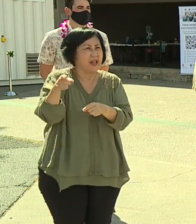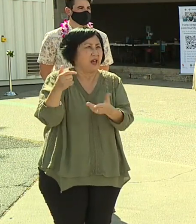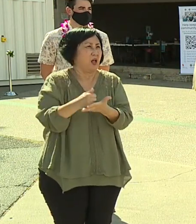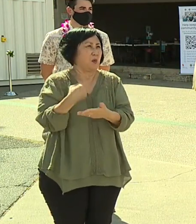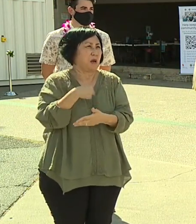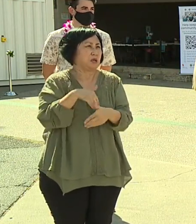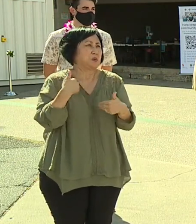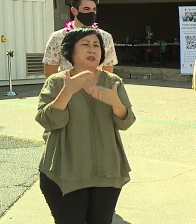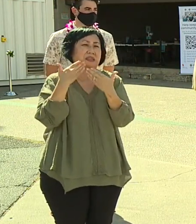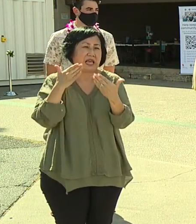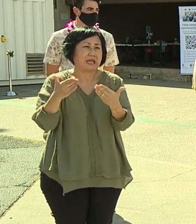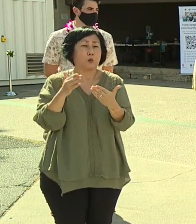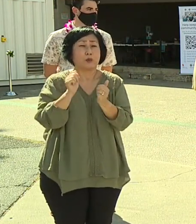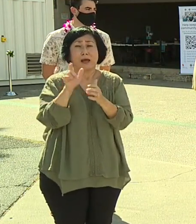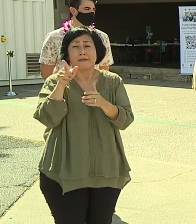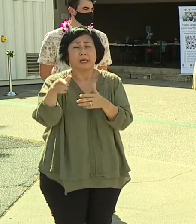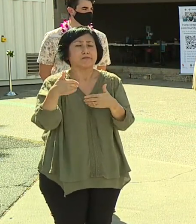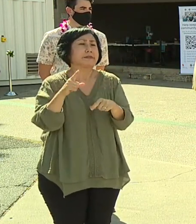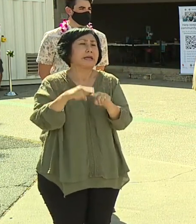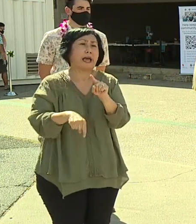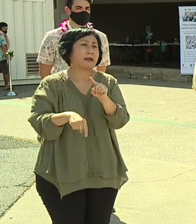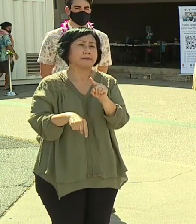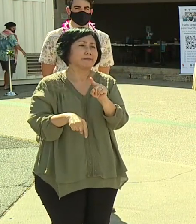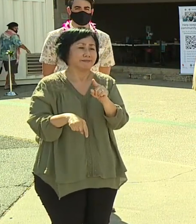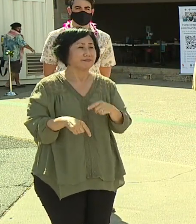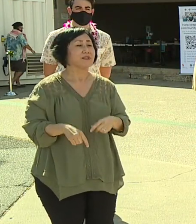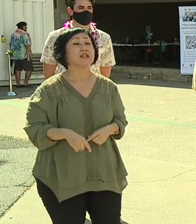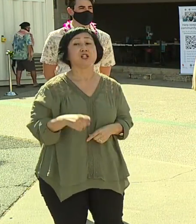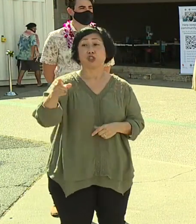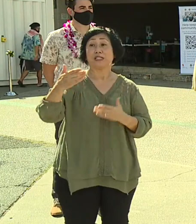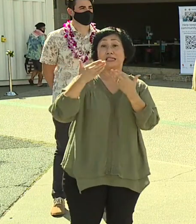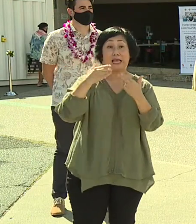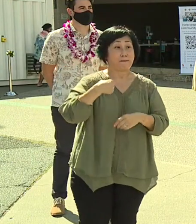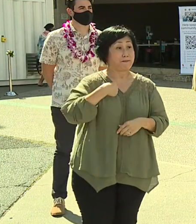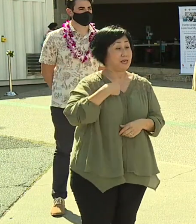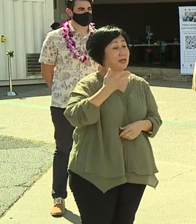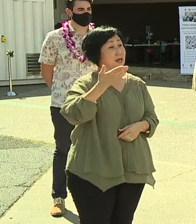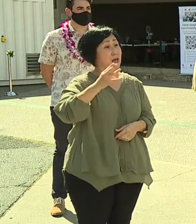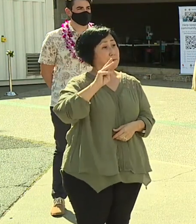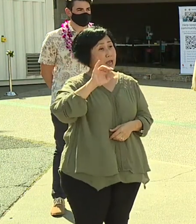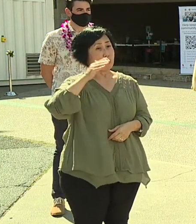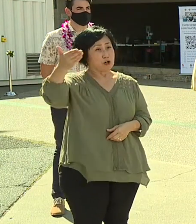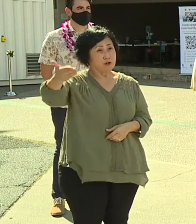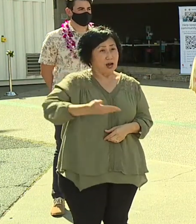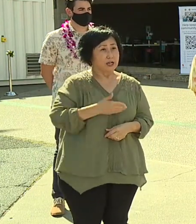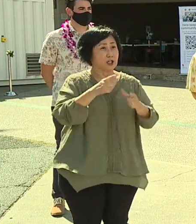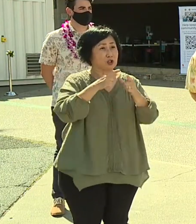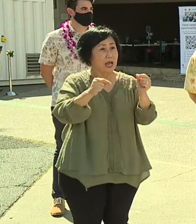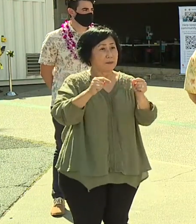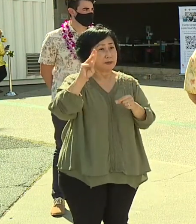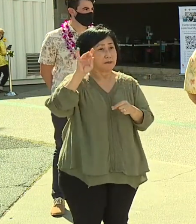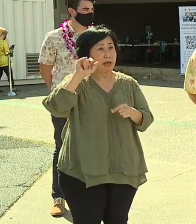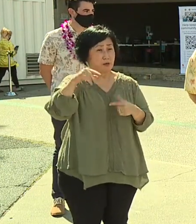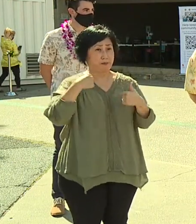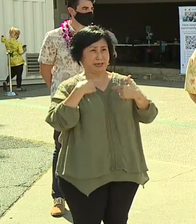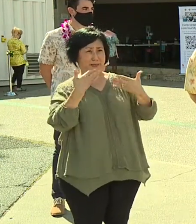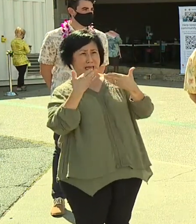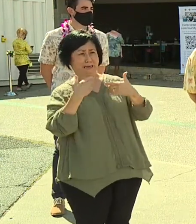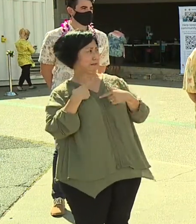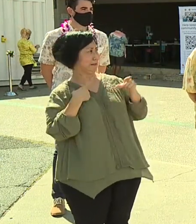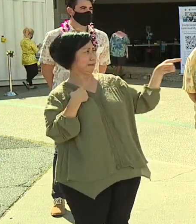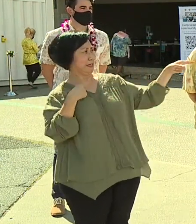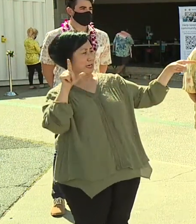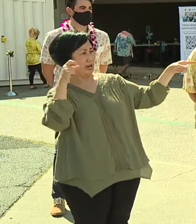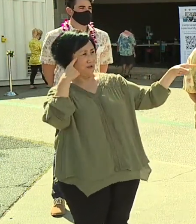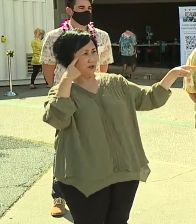again, she was thanking me as mayor for inviting Japanese visitors back. That thanks goes to Governor Ike, not to me. All